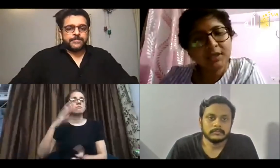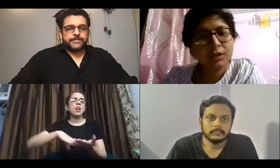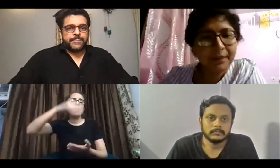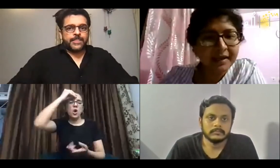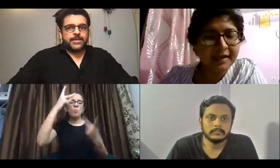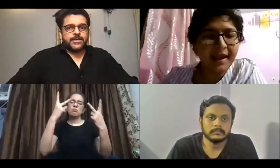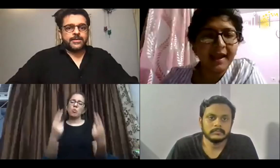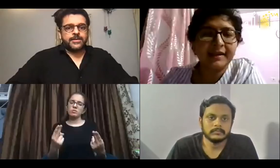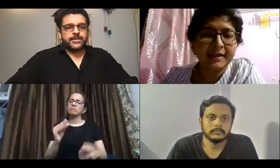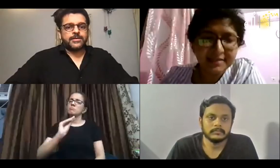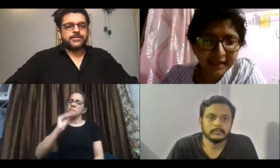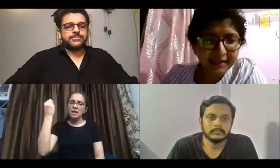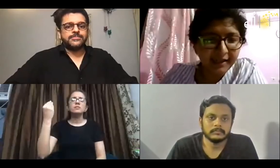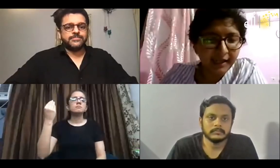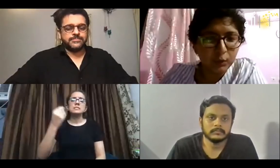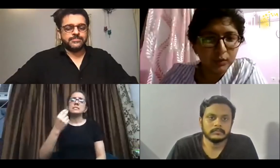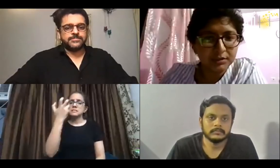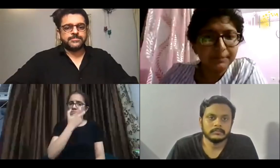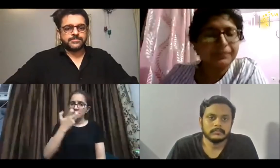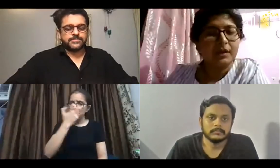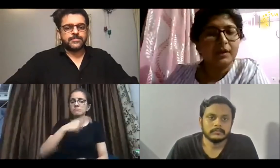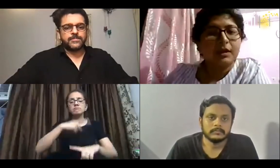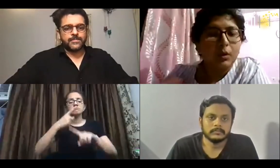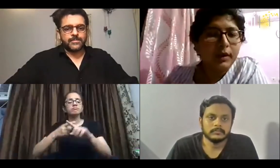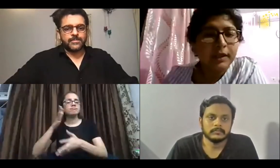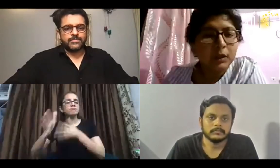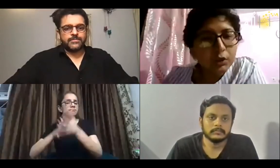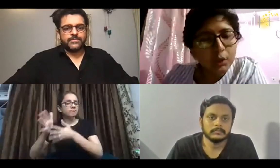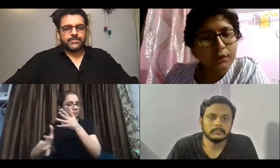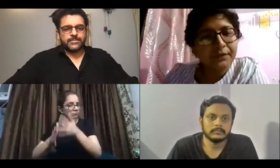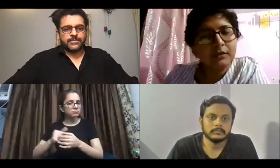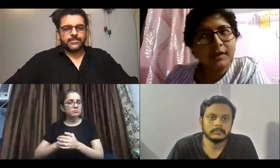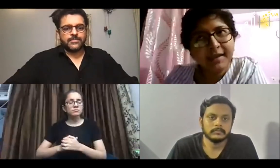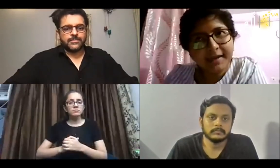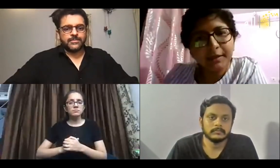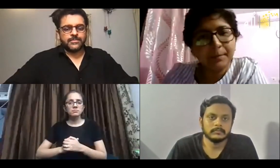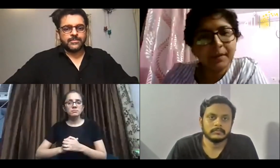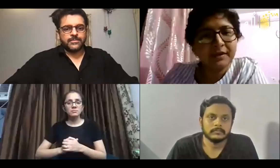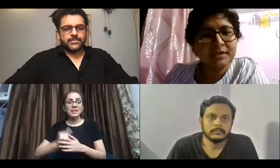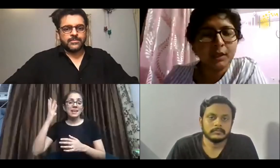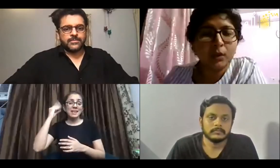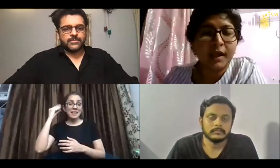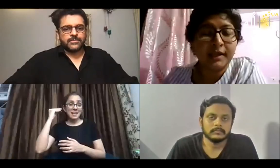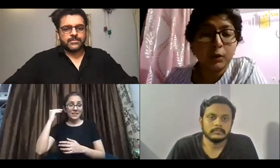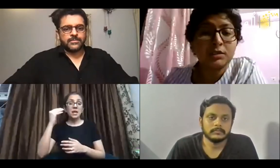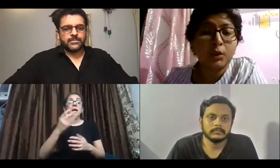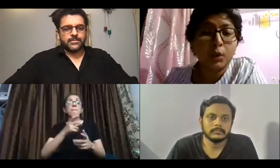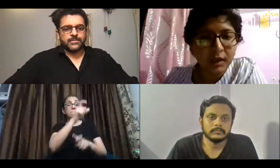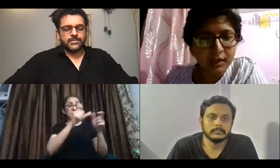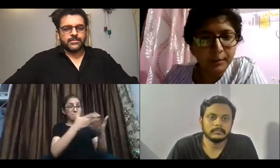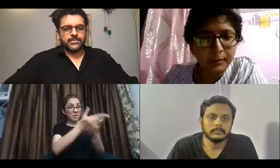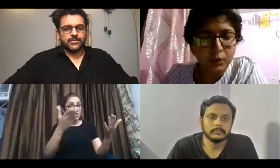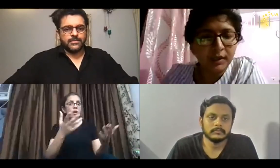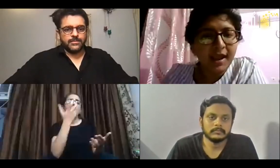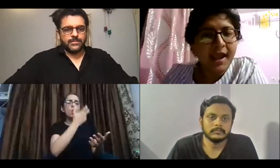both speaking and sign language. When you talk with hearing puppets, you can use